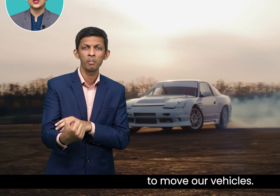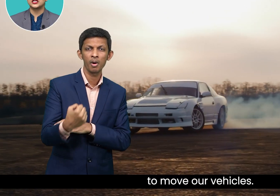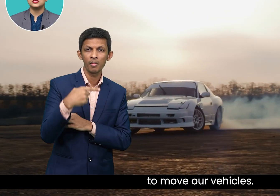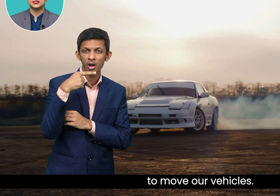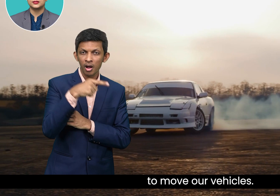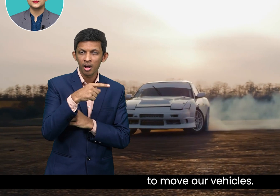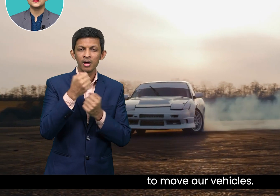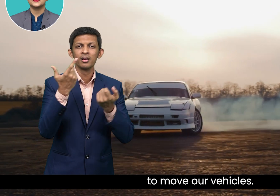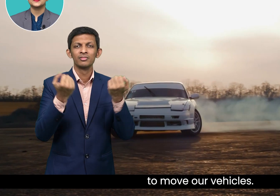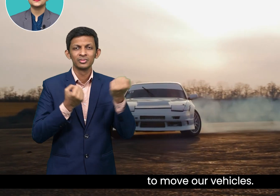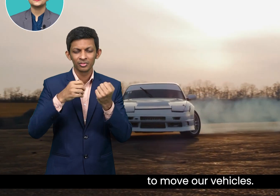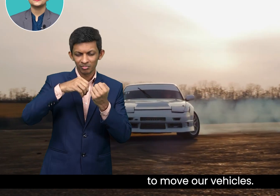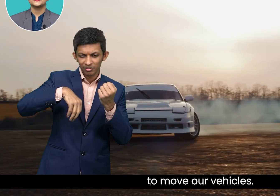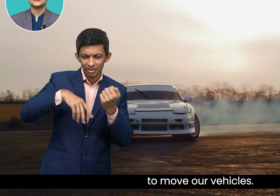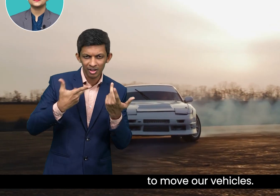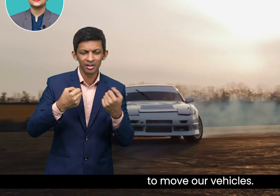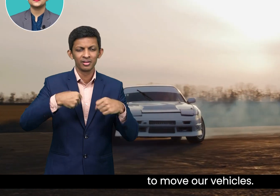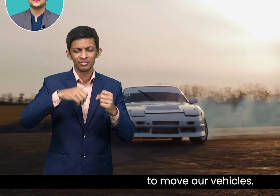our vehicles.